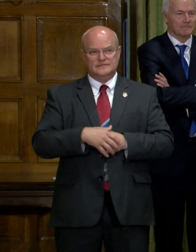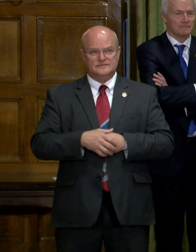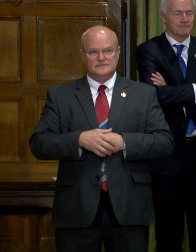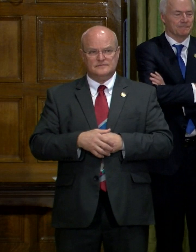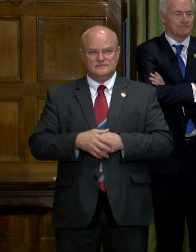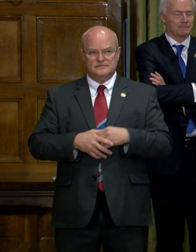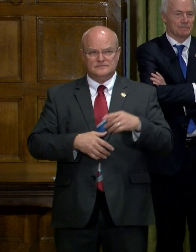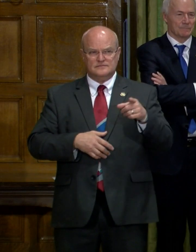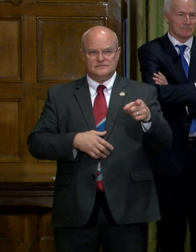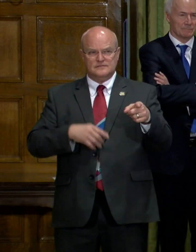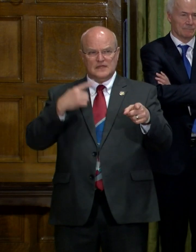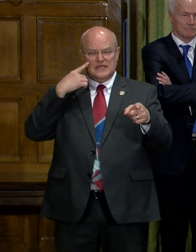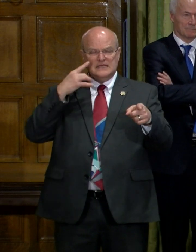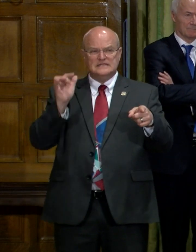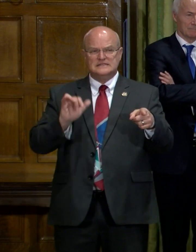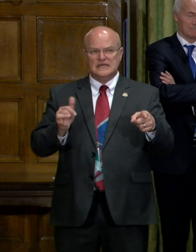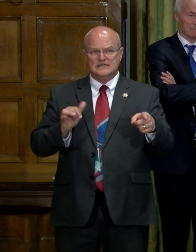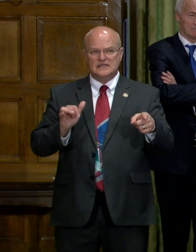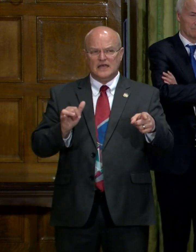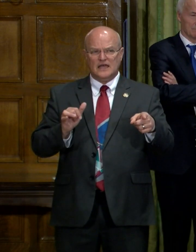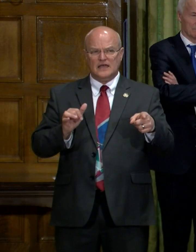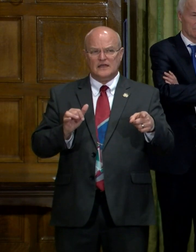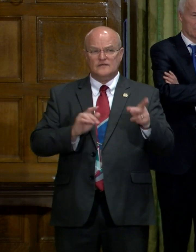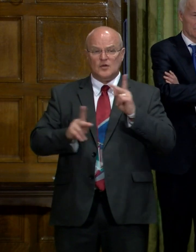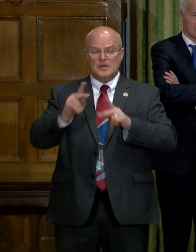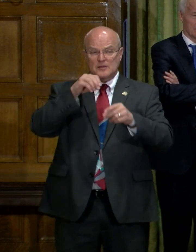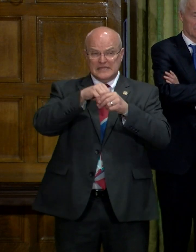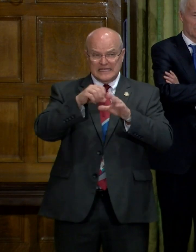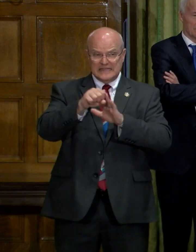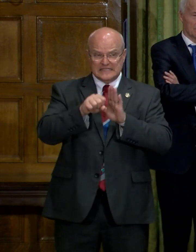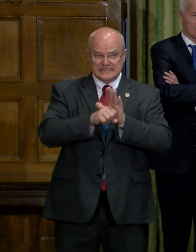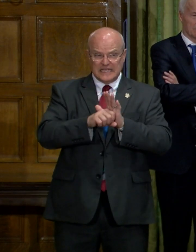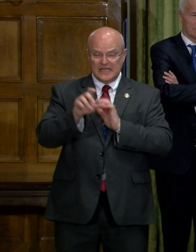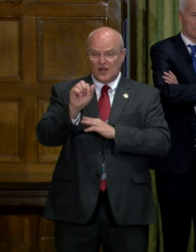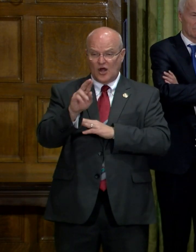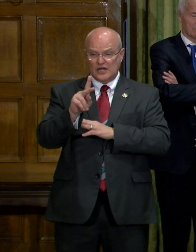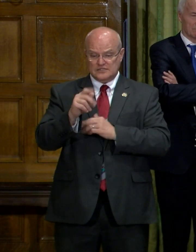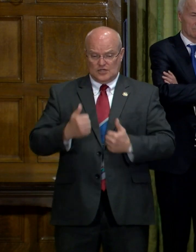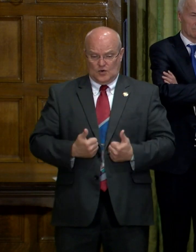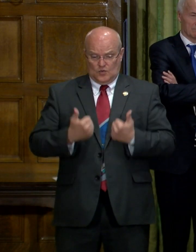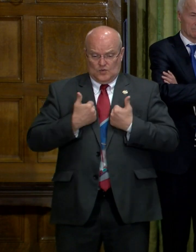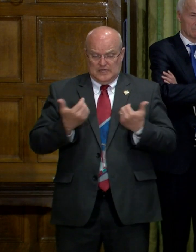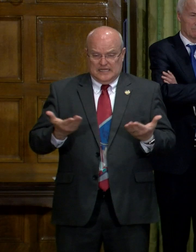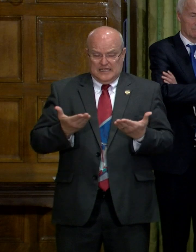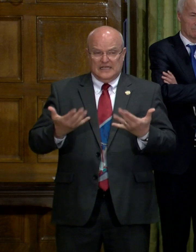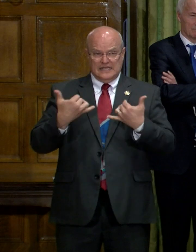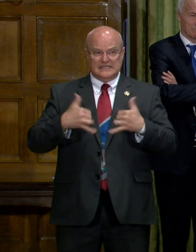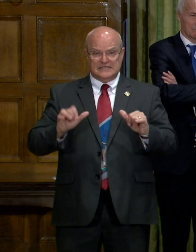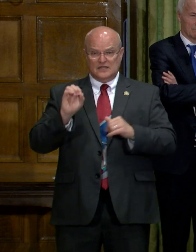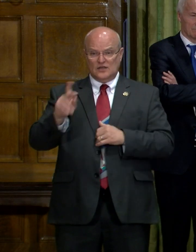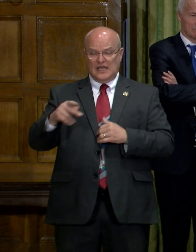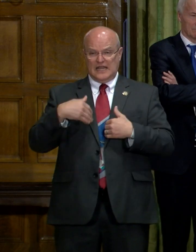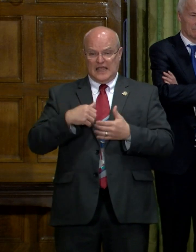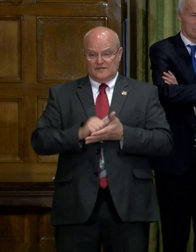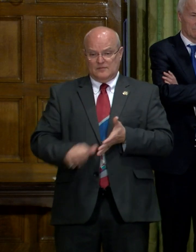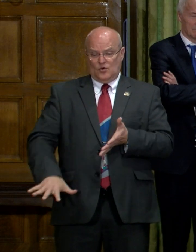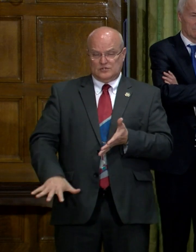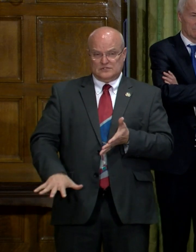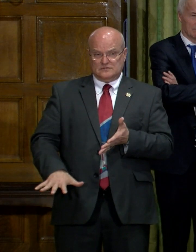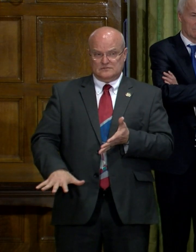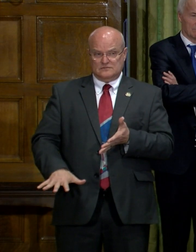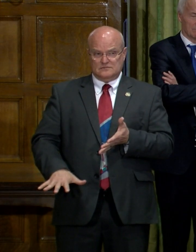It sounds like for people in the state, Arkansas residents, it's still okay for them to have